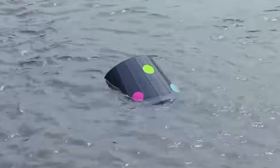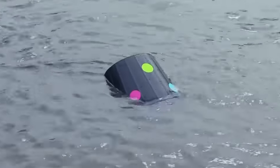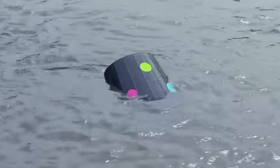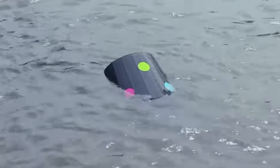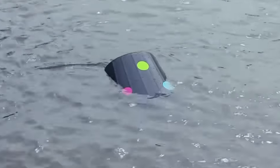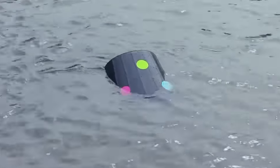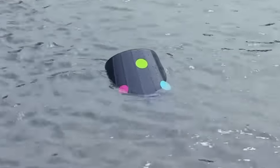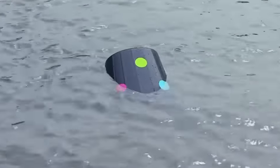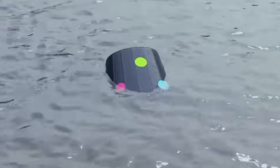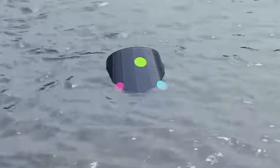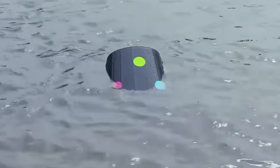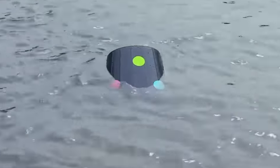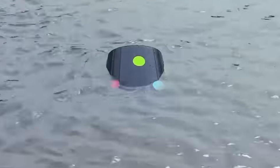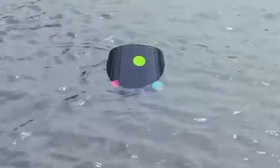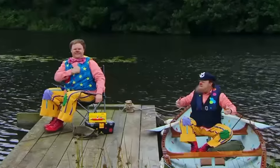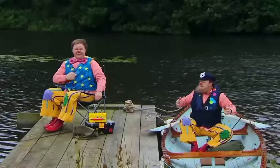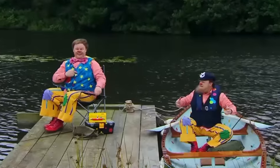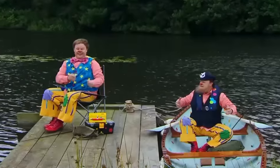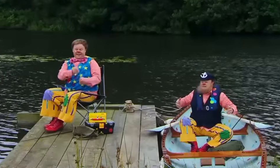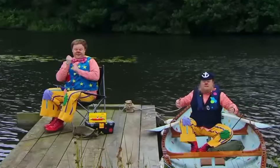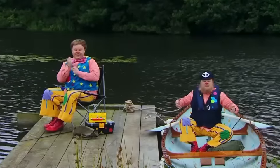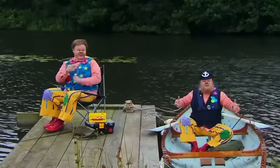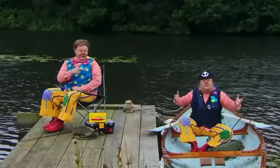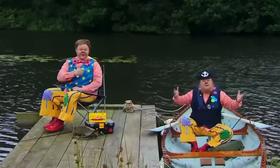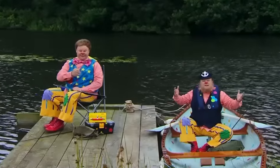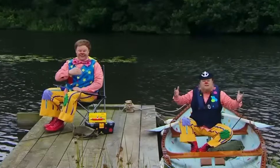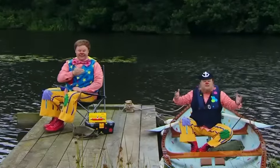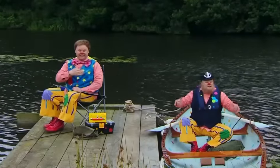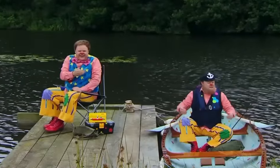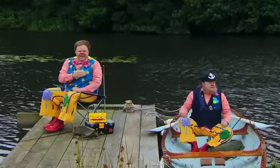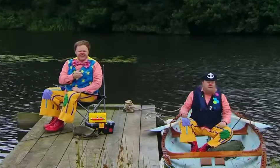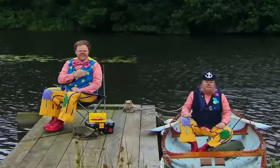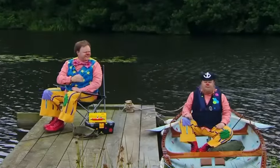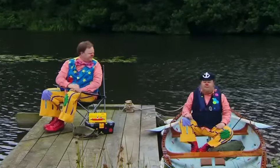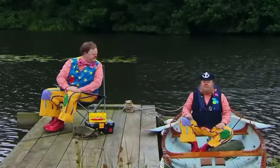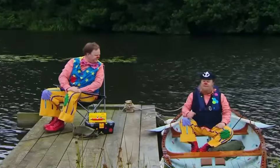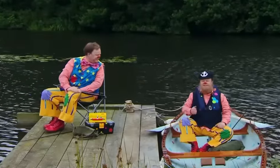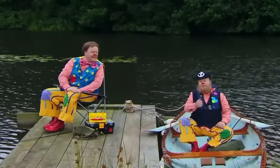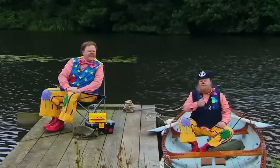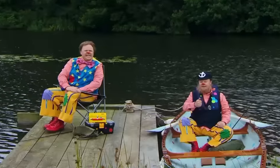Oh, dear. I'm sorry I caught your fish. Oh, that's